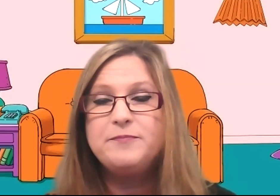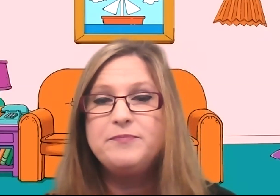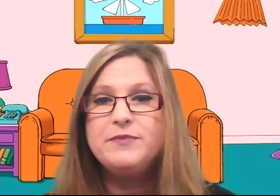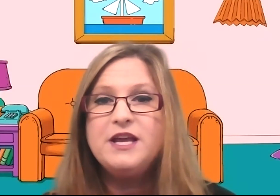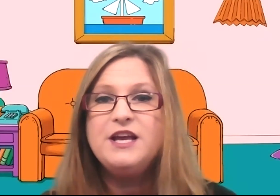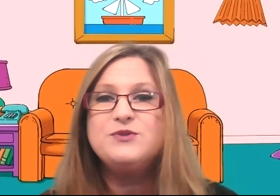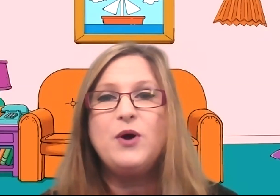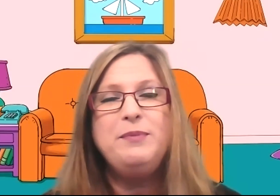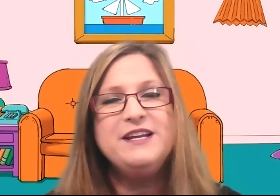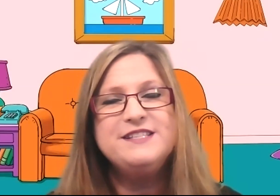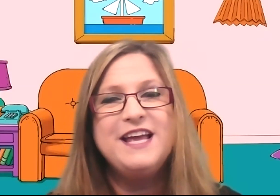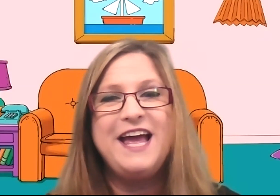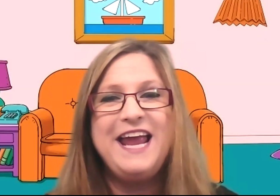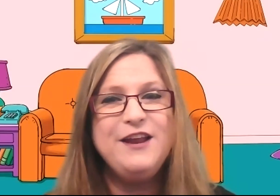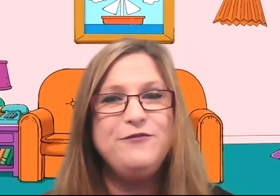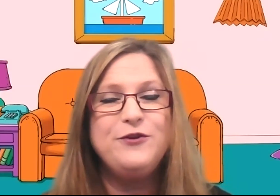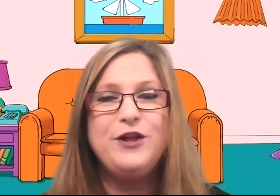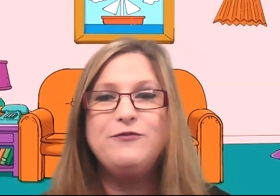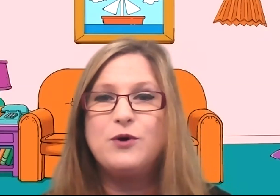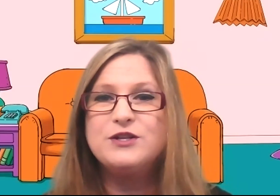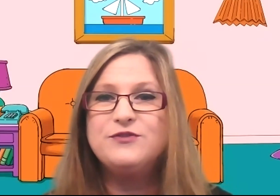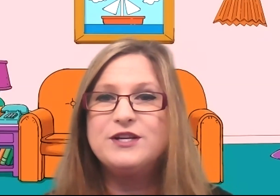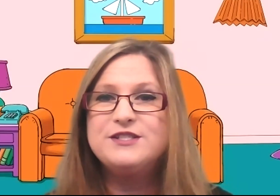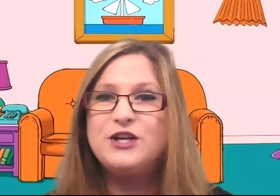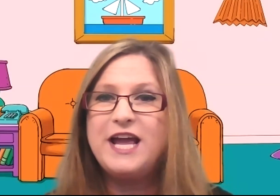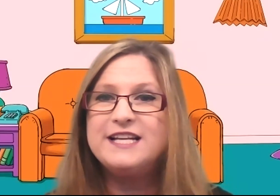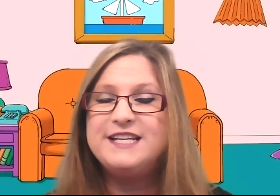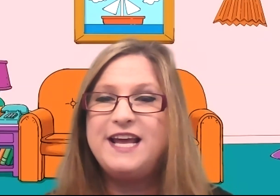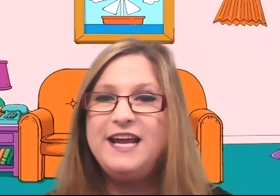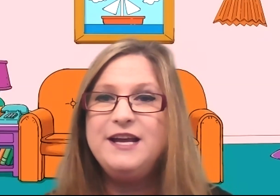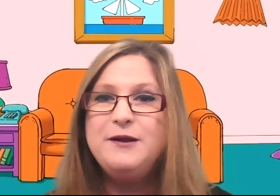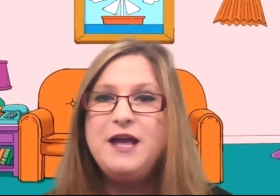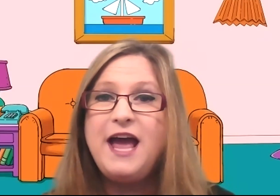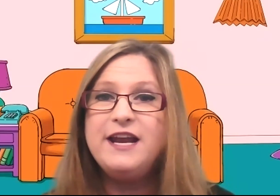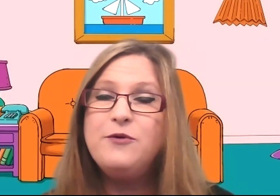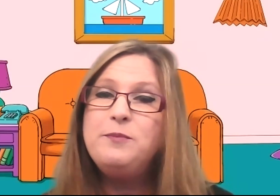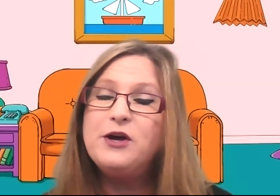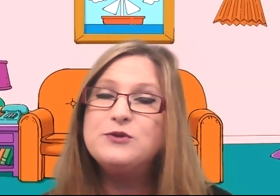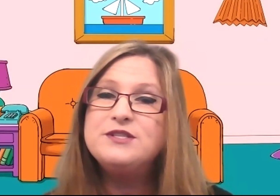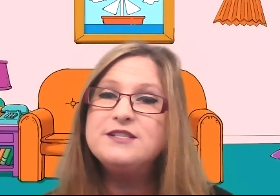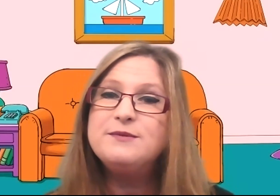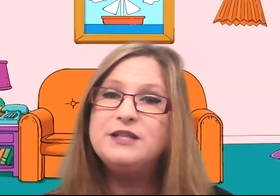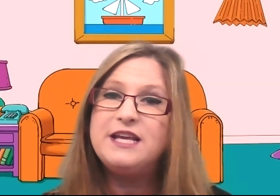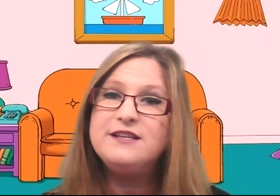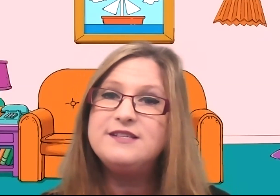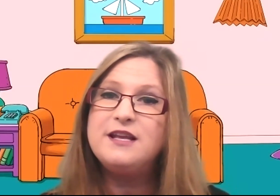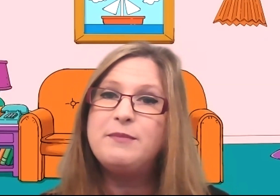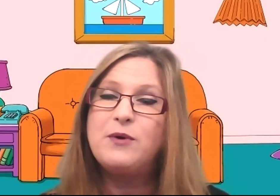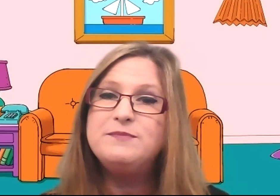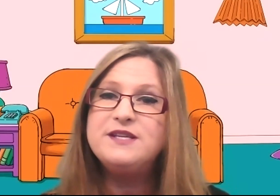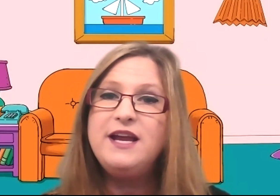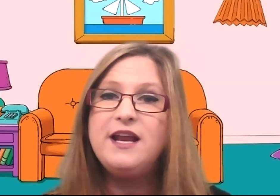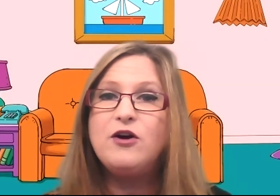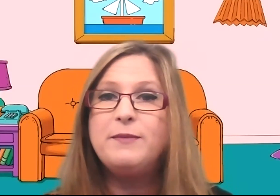sign. So I picked a handful of words for us to look at today, and I will post some links in